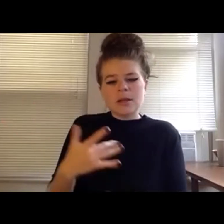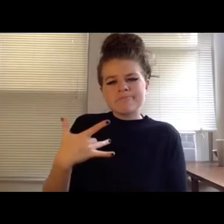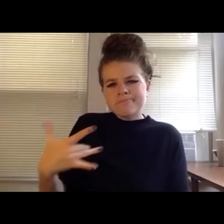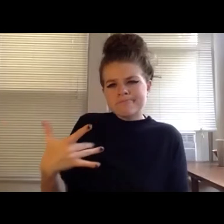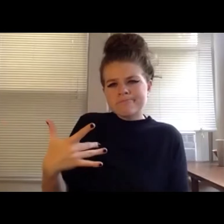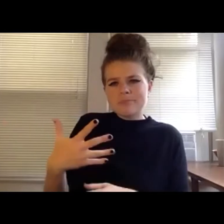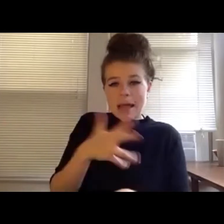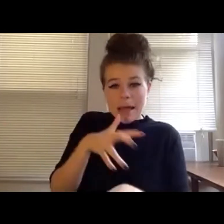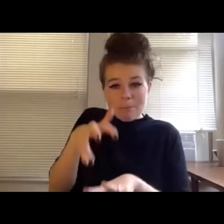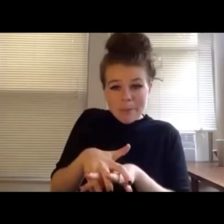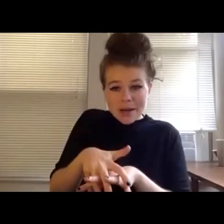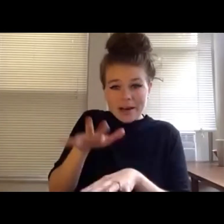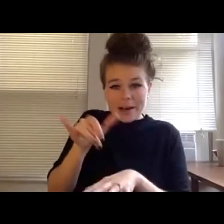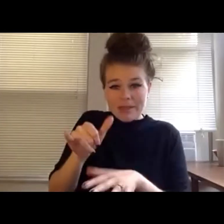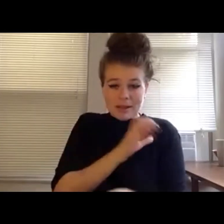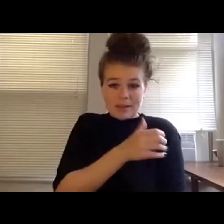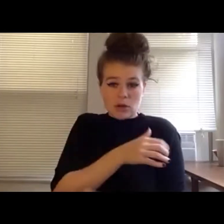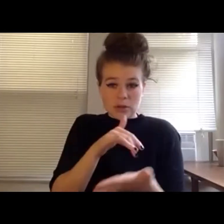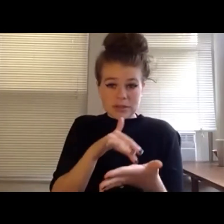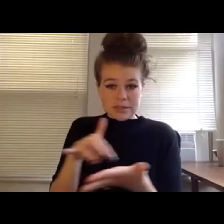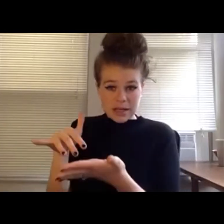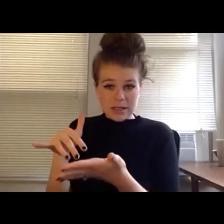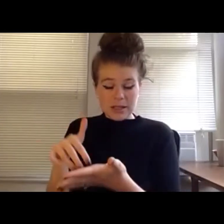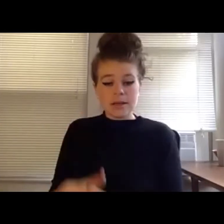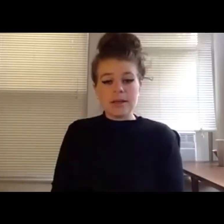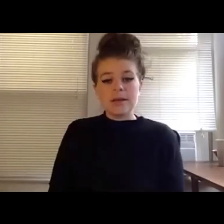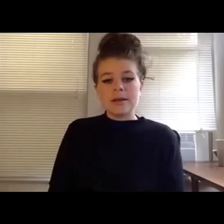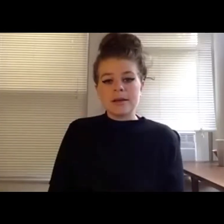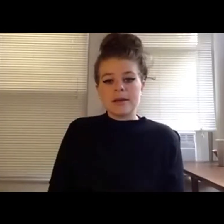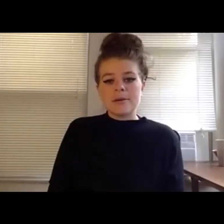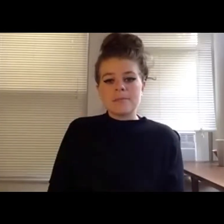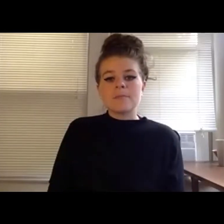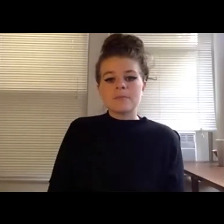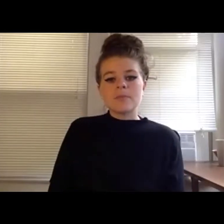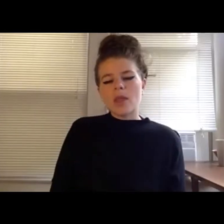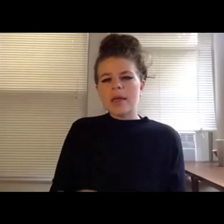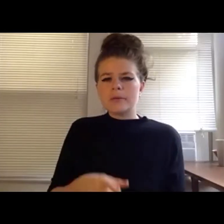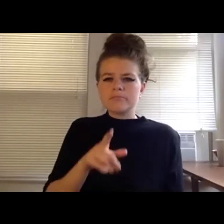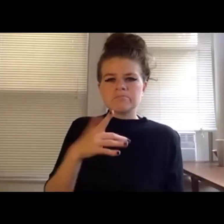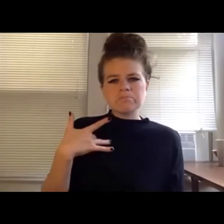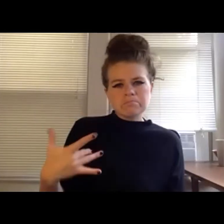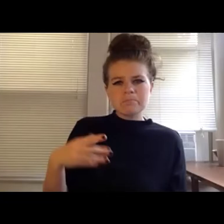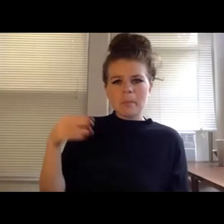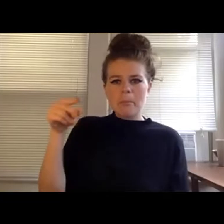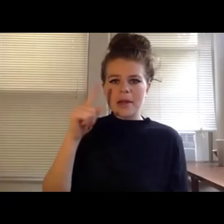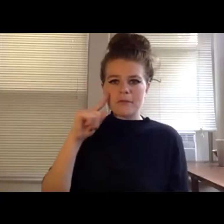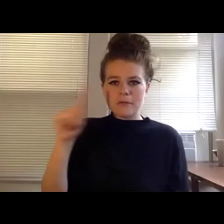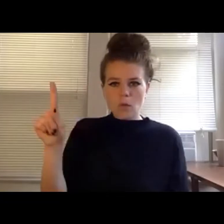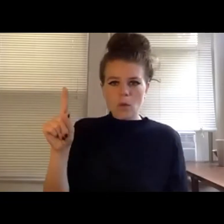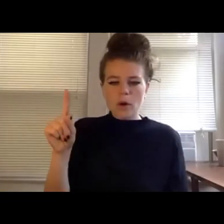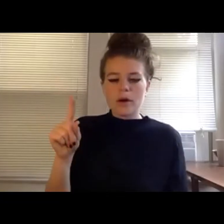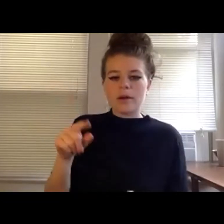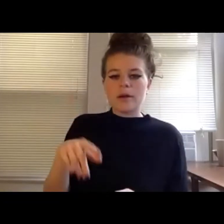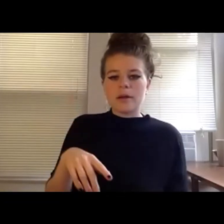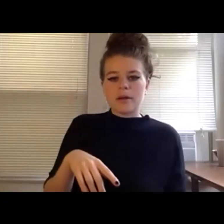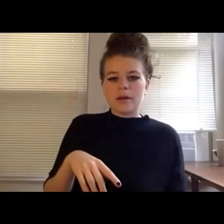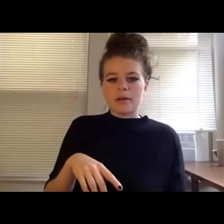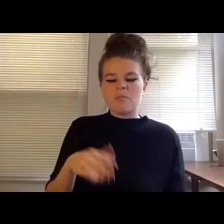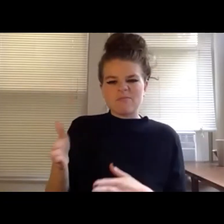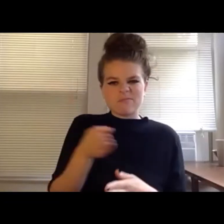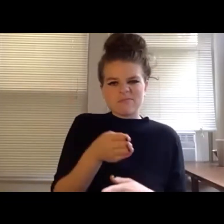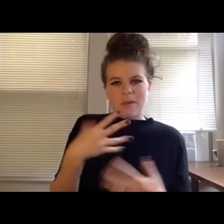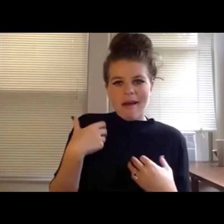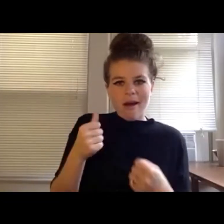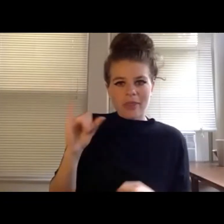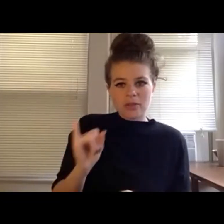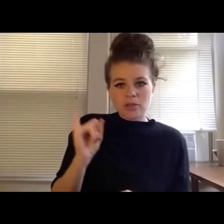the clinical study, they are usually paid for by the health insurance